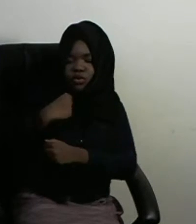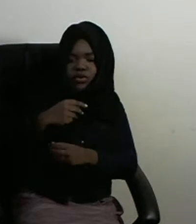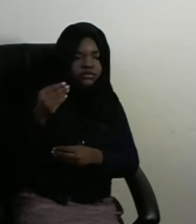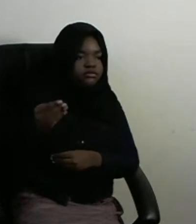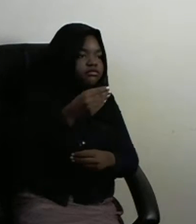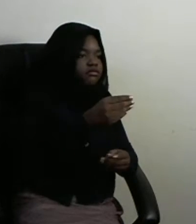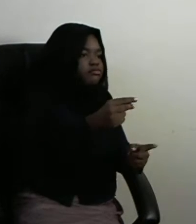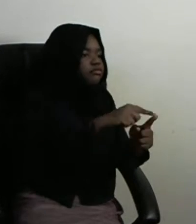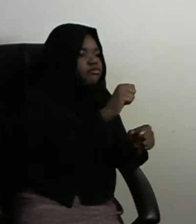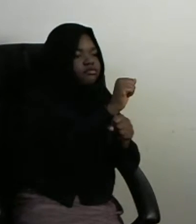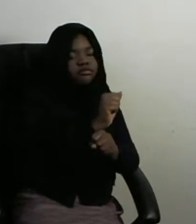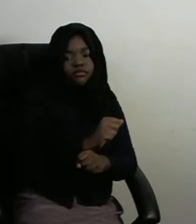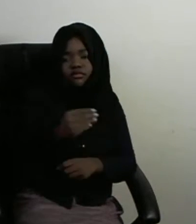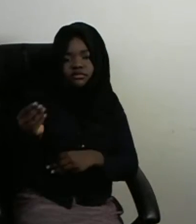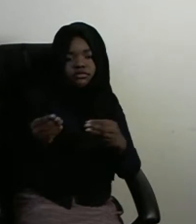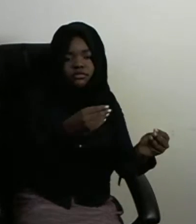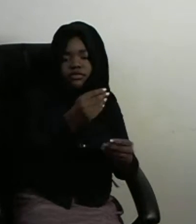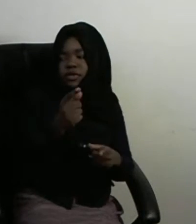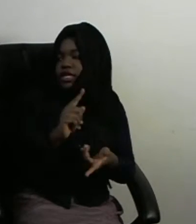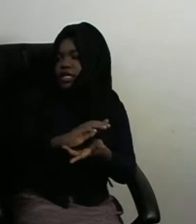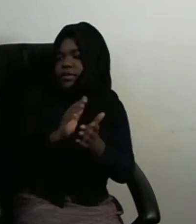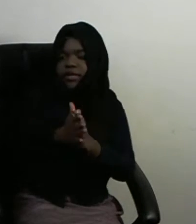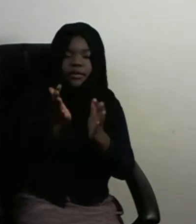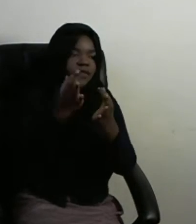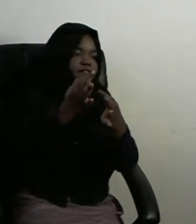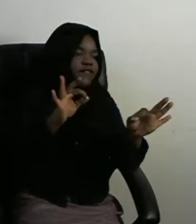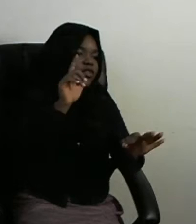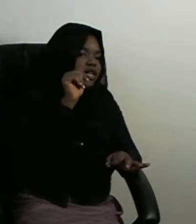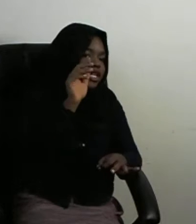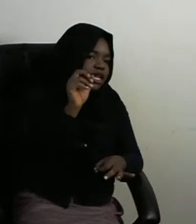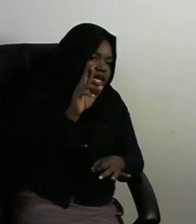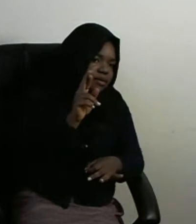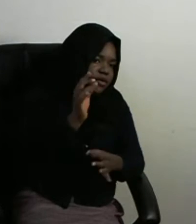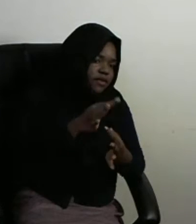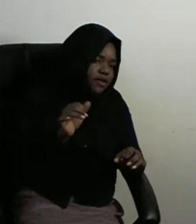as slaves. They become free labor.